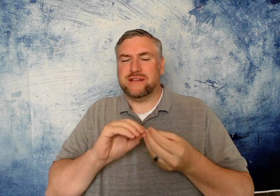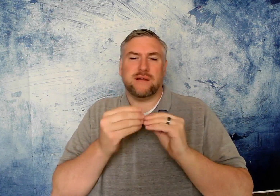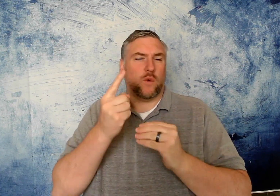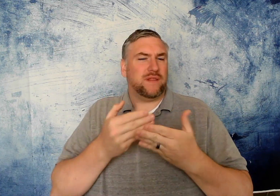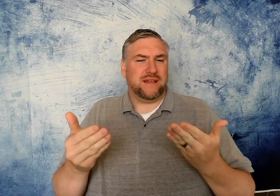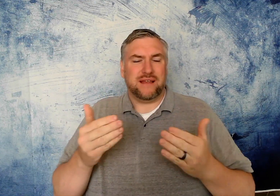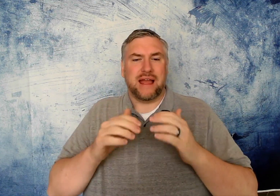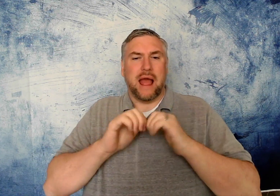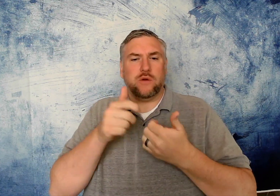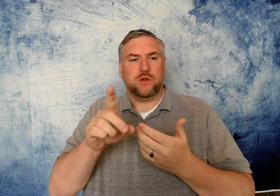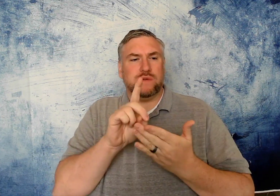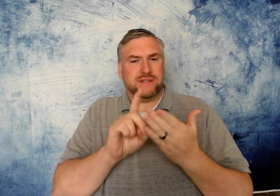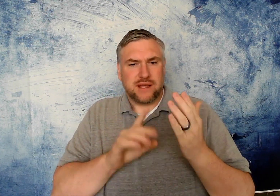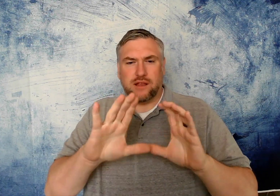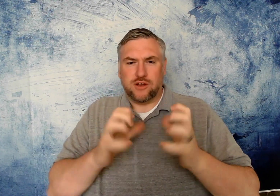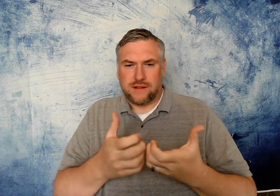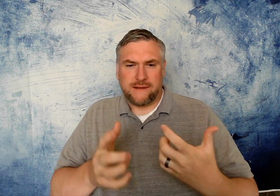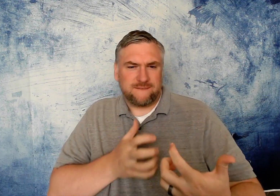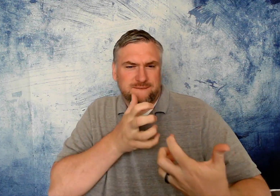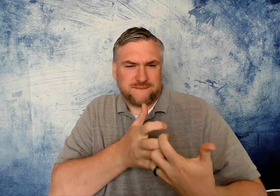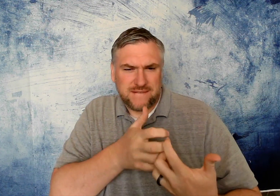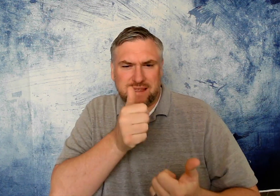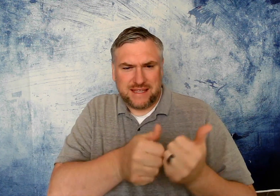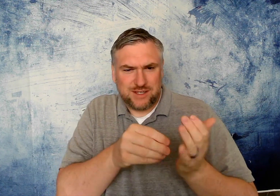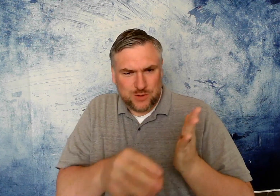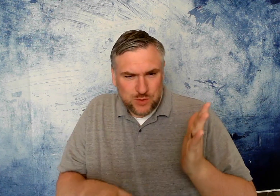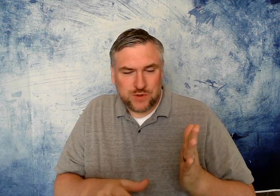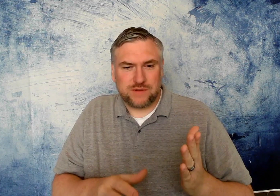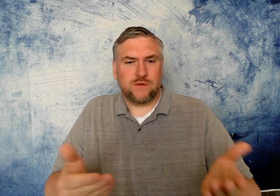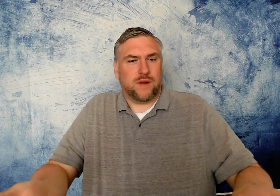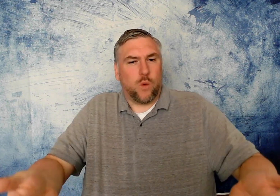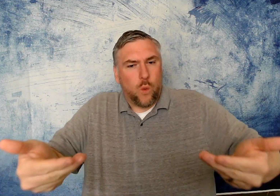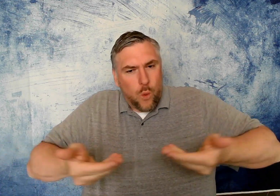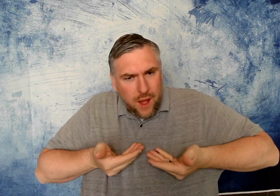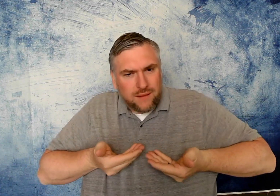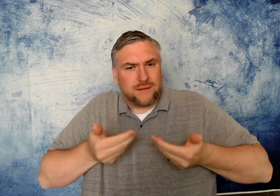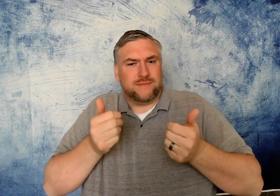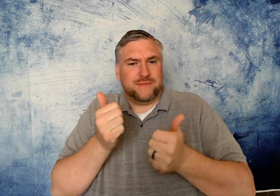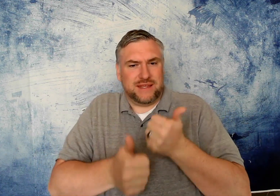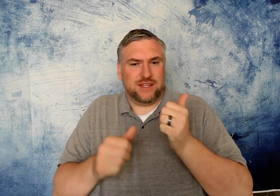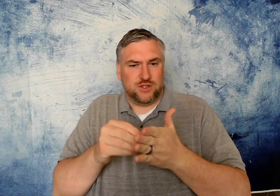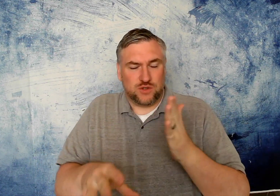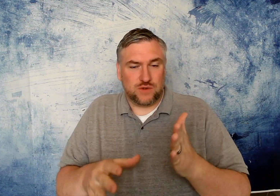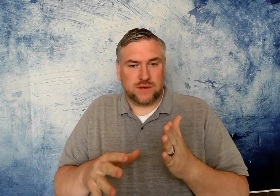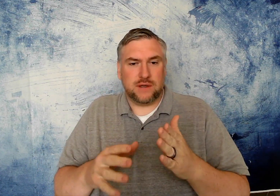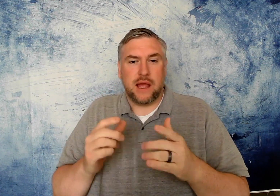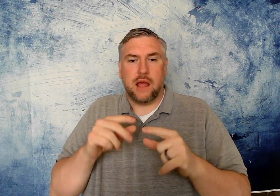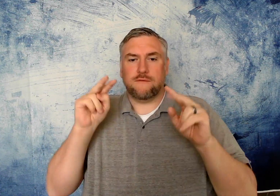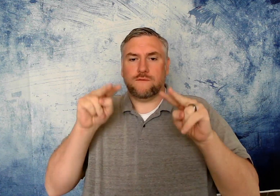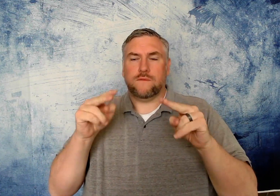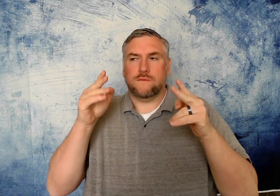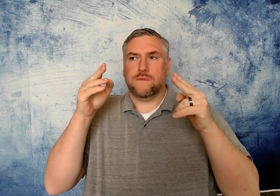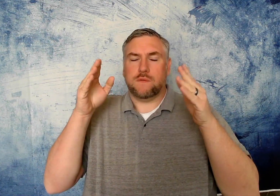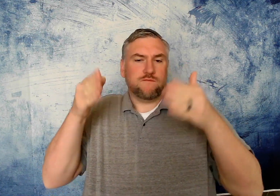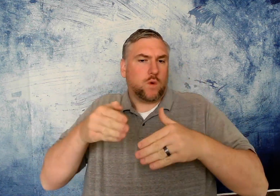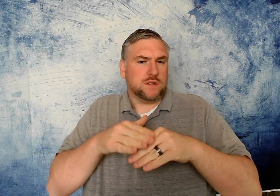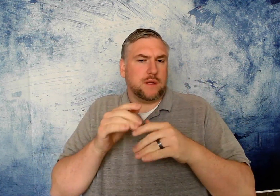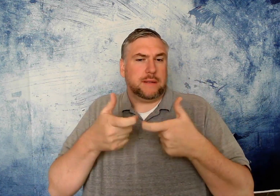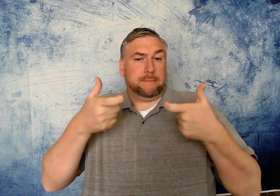design. And that's really the number one thing. How you design your class to fit each student, welcome each student,